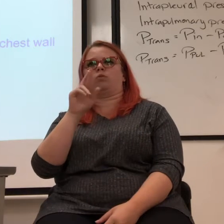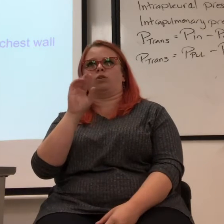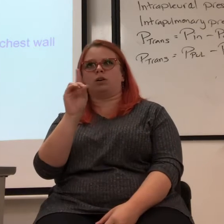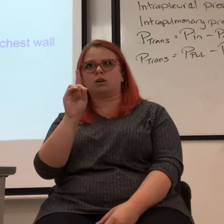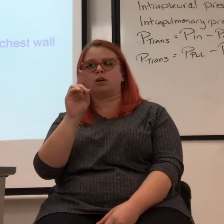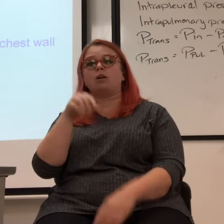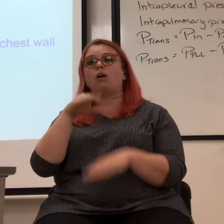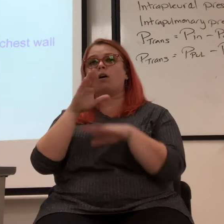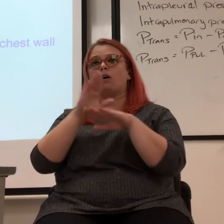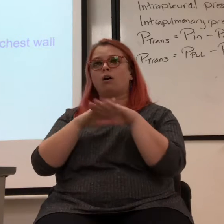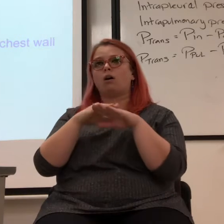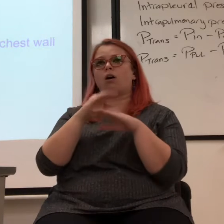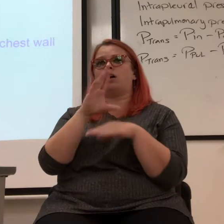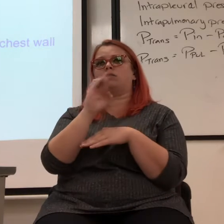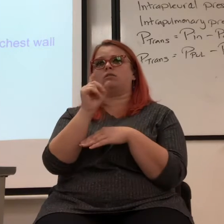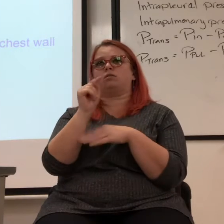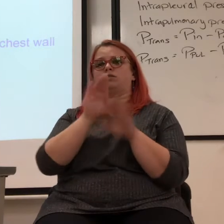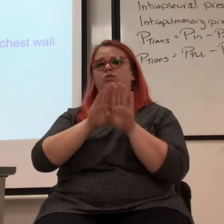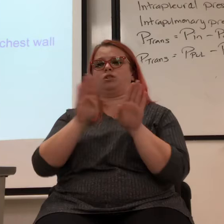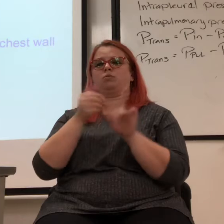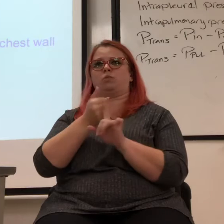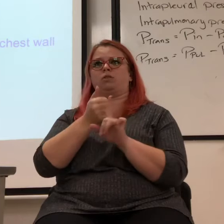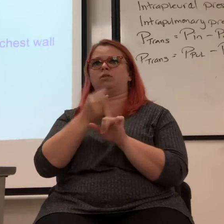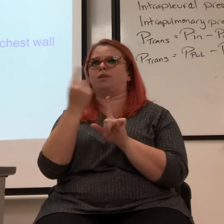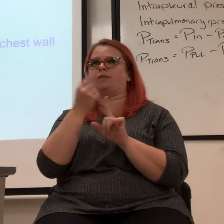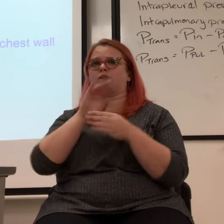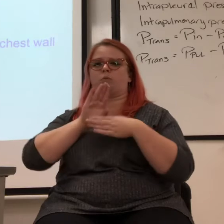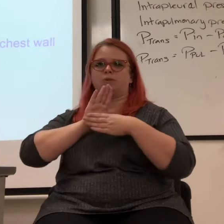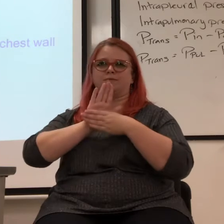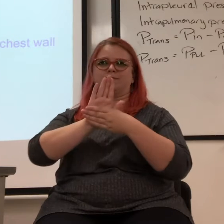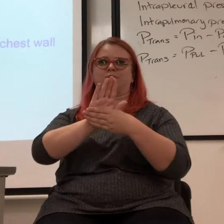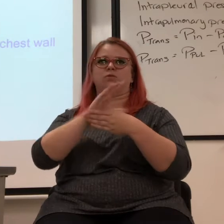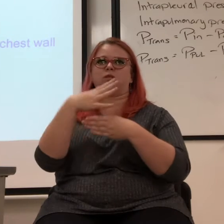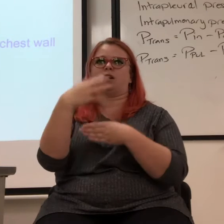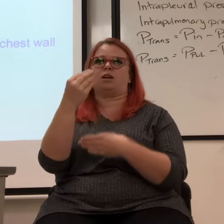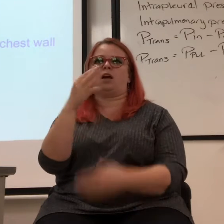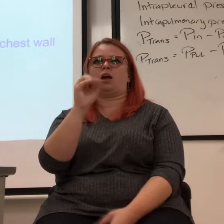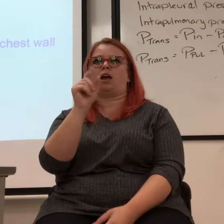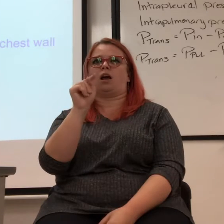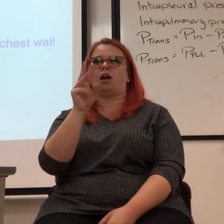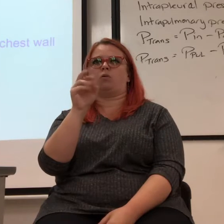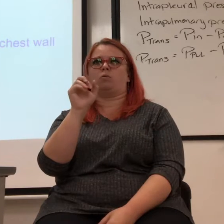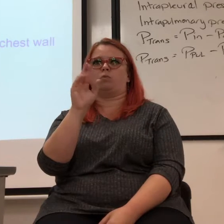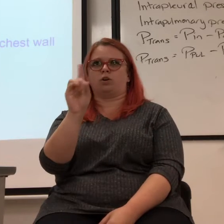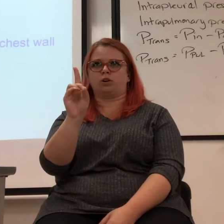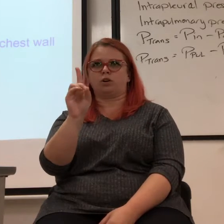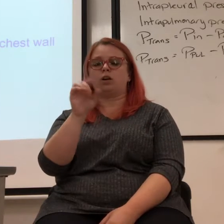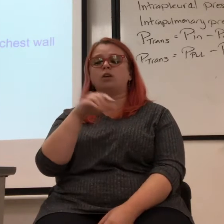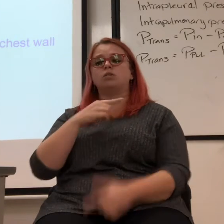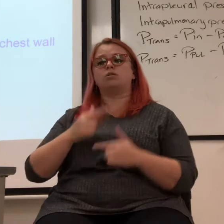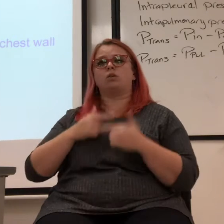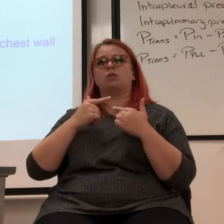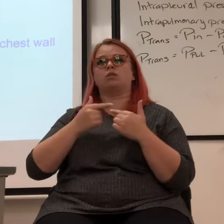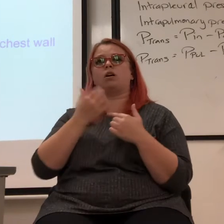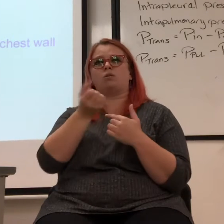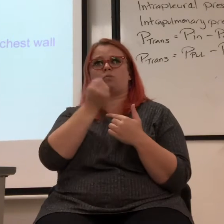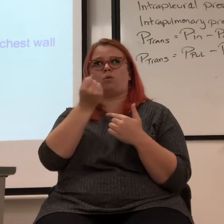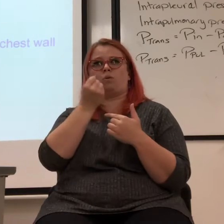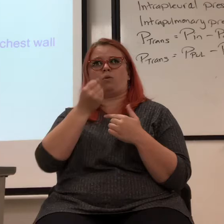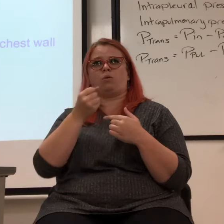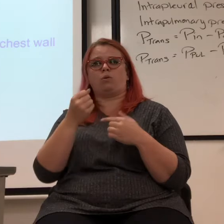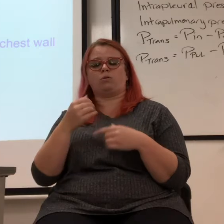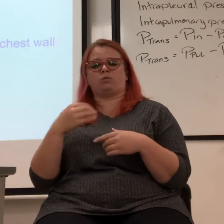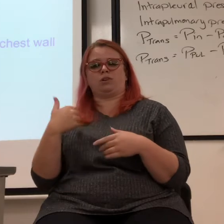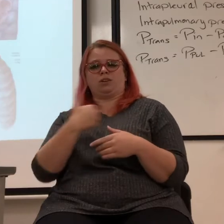outward. Okay, remember what we wrote on the board at the beginning, right after the break, the lung holds the chest wall in, the chest holds